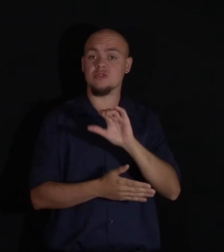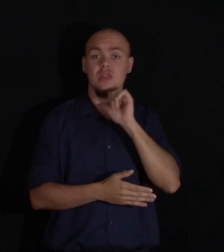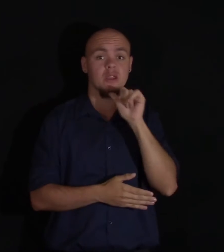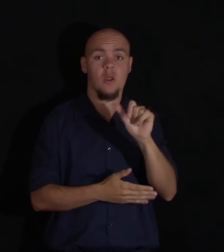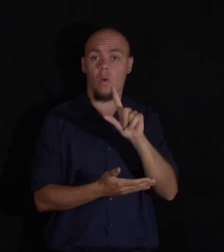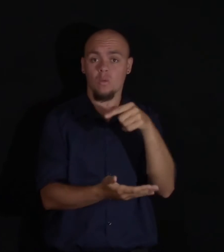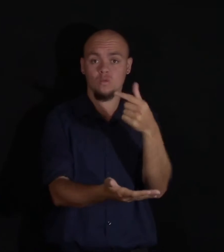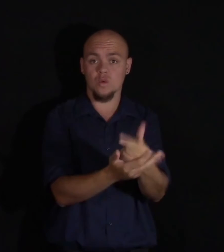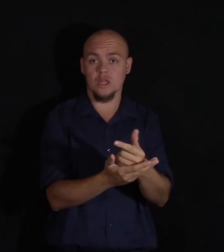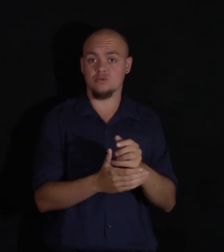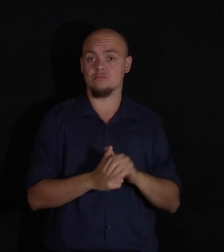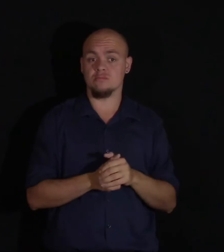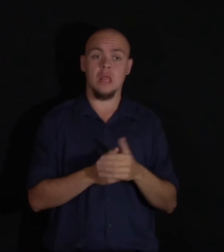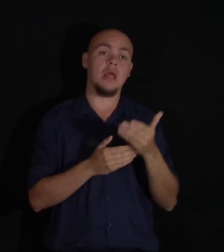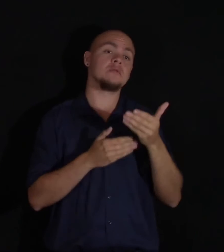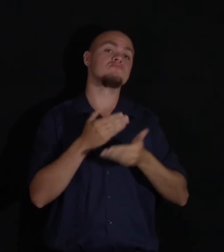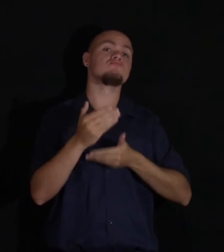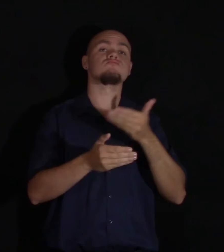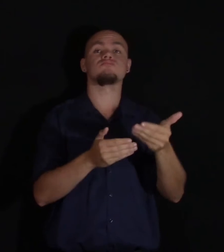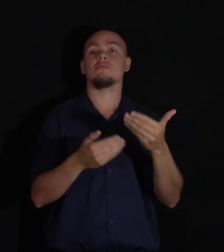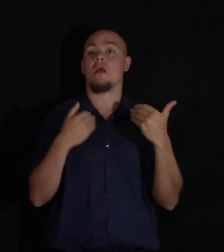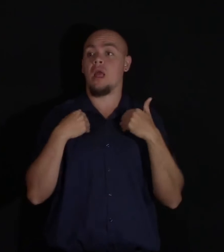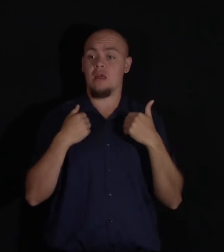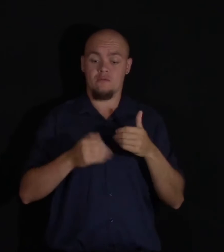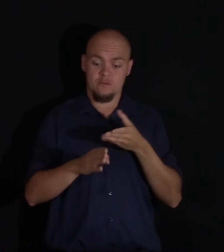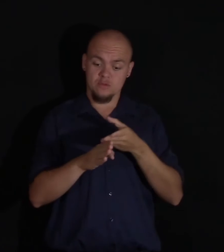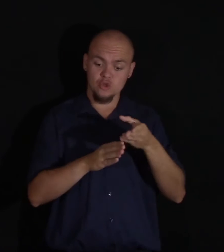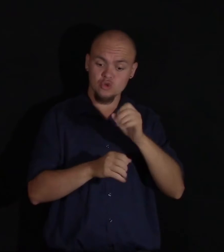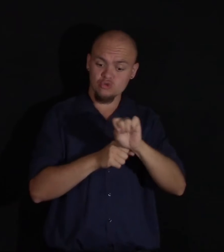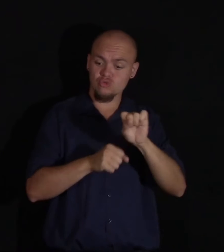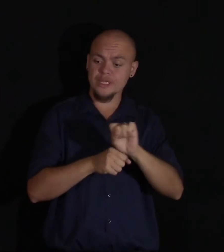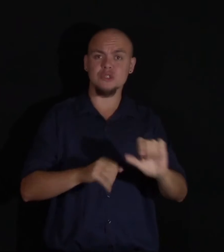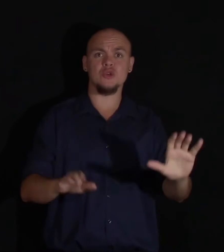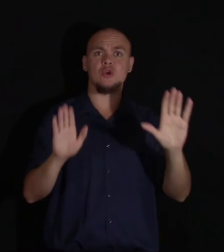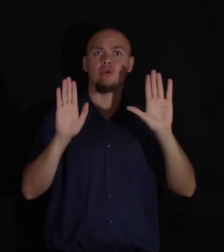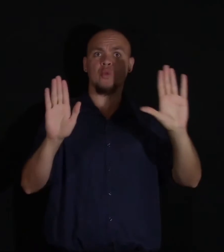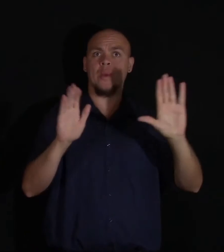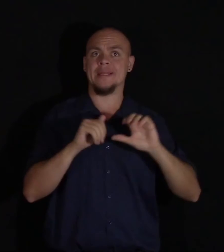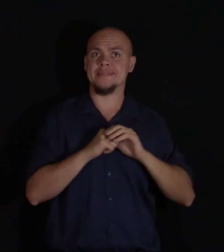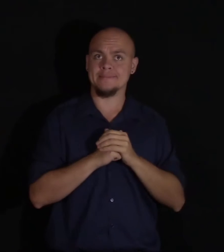college and go on and have phenomenal careers.